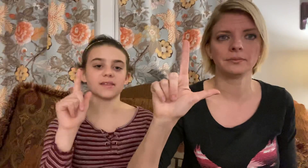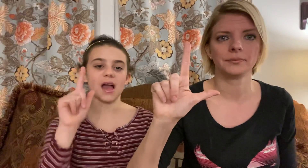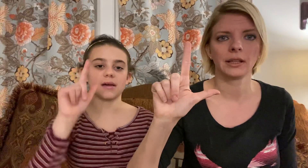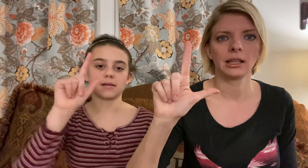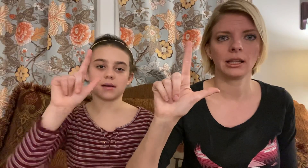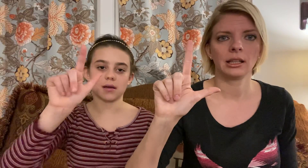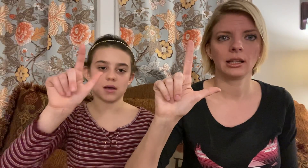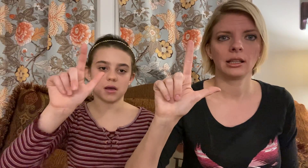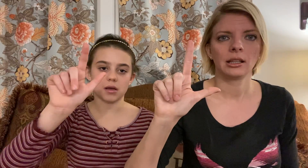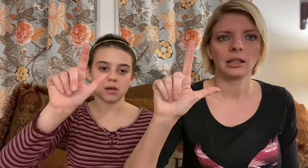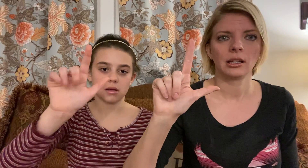Okay.